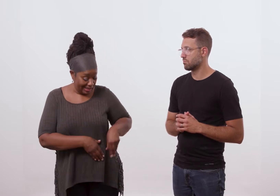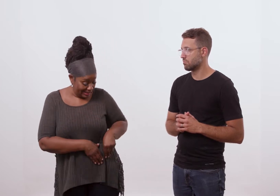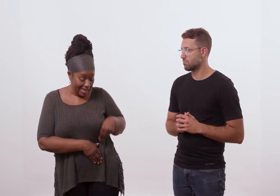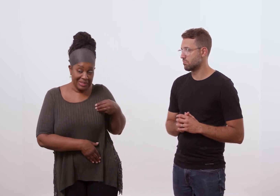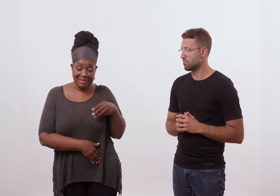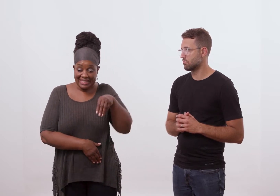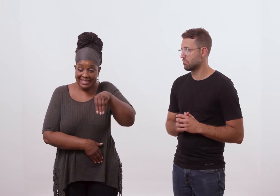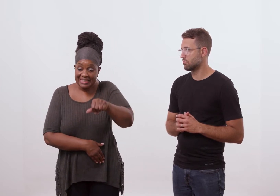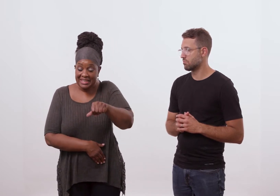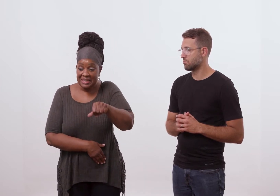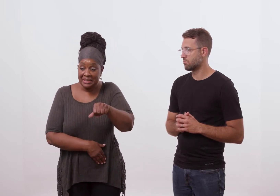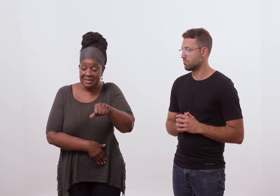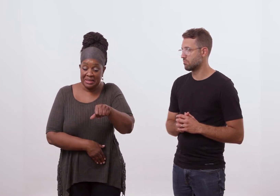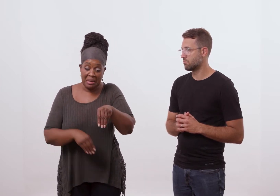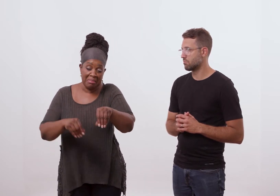planting it.